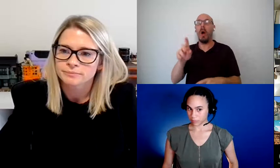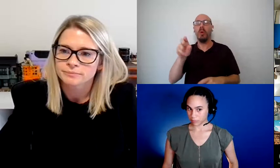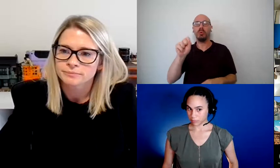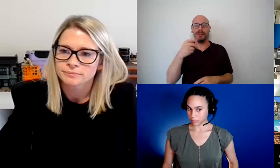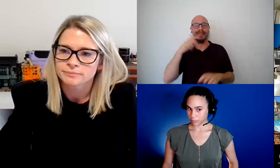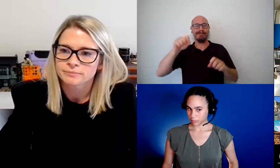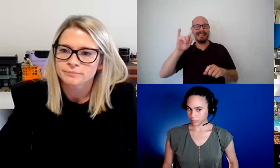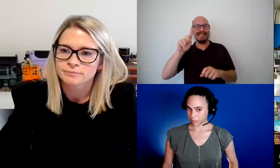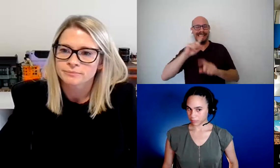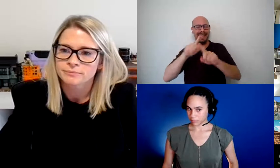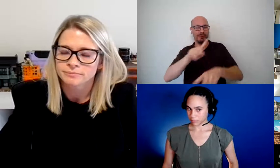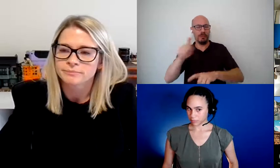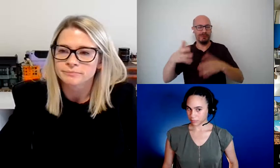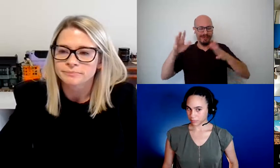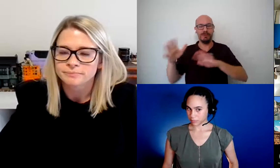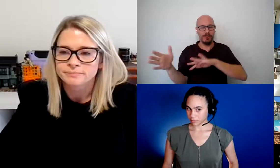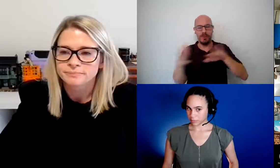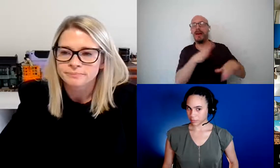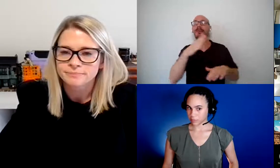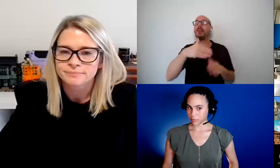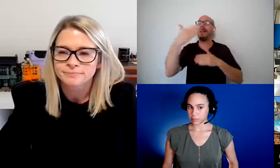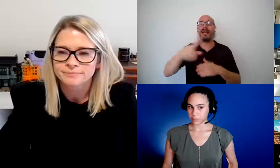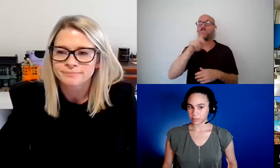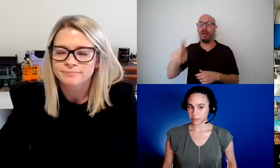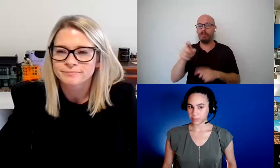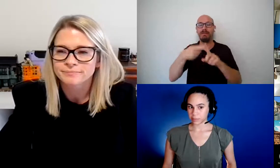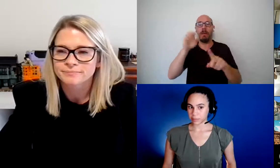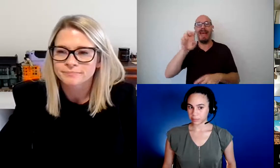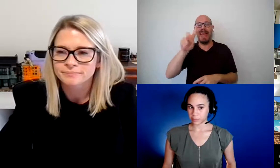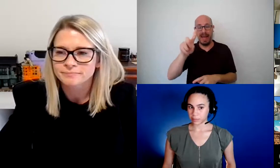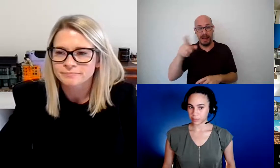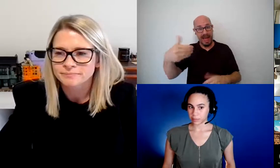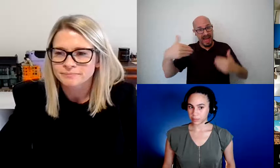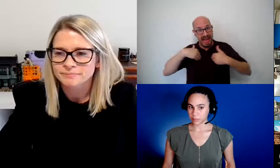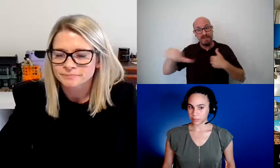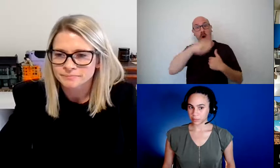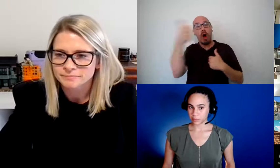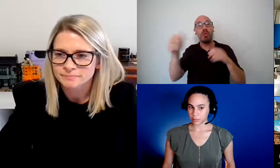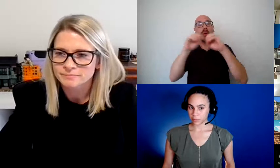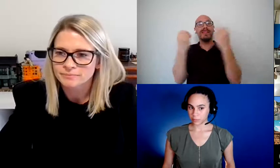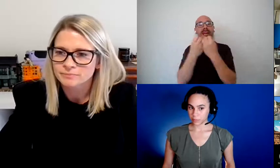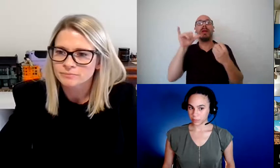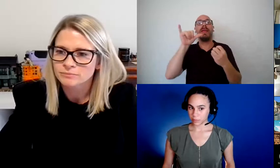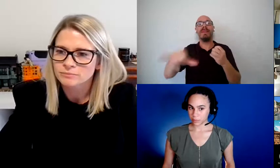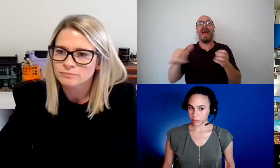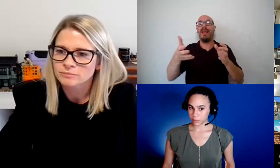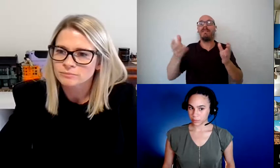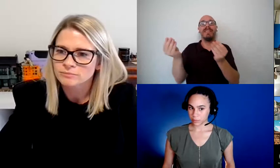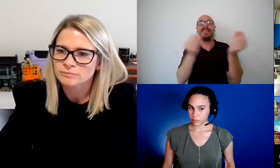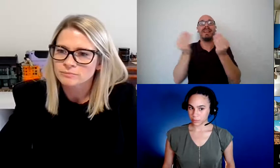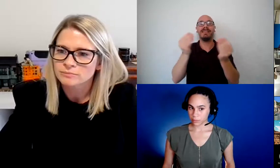question is from Ed. Are there organizations that facilitate employment networking for deaf and disabled individuals?